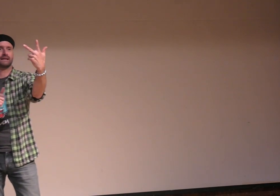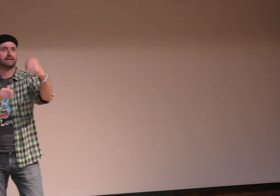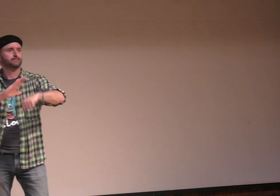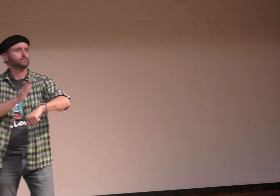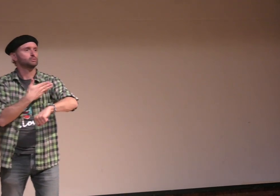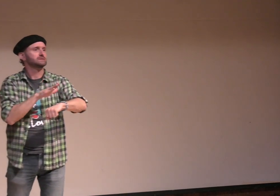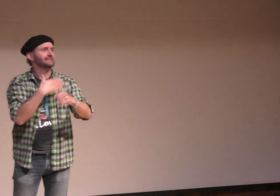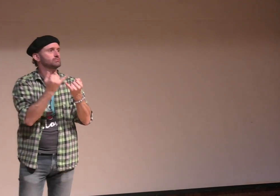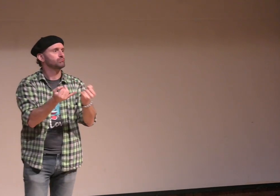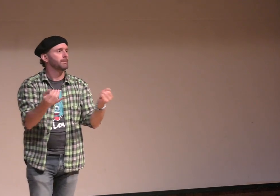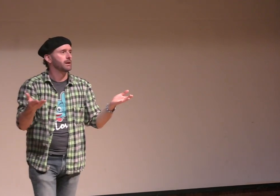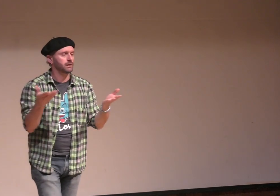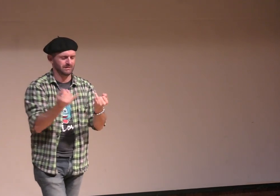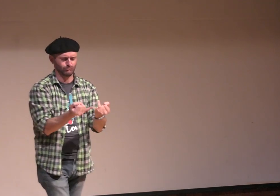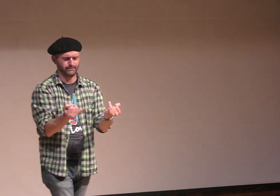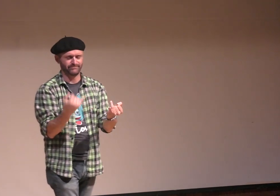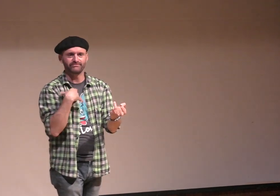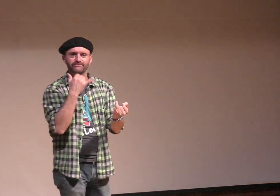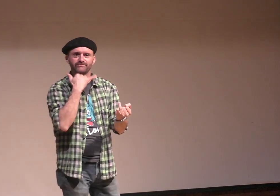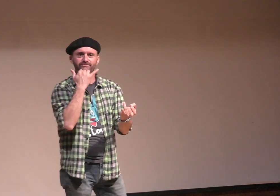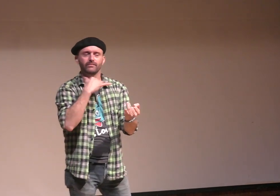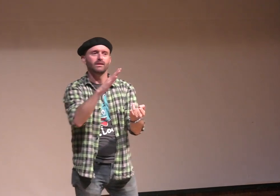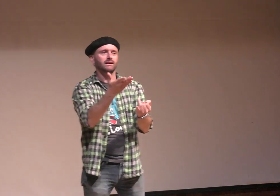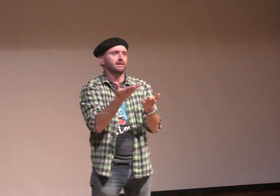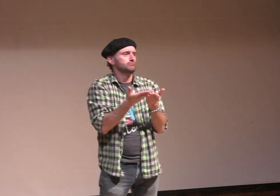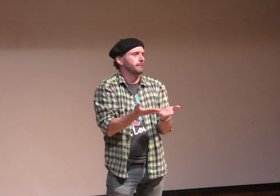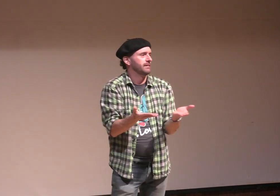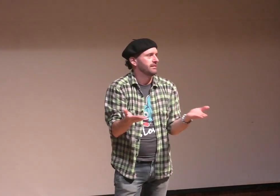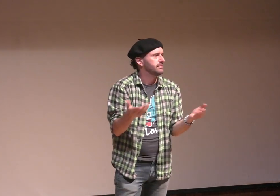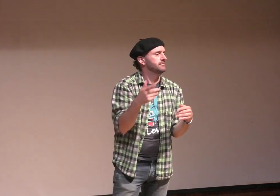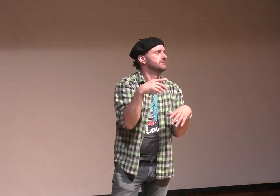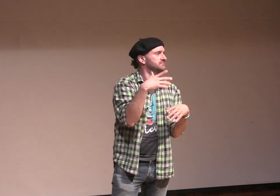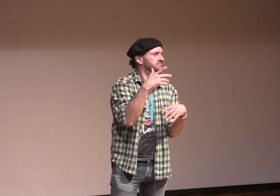And the rooster's going to play 3 musical instruments.